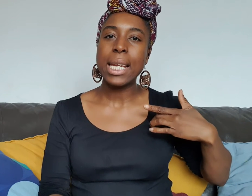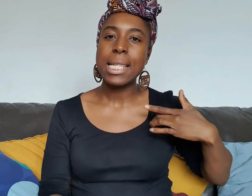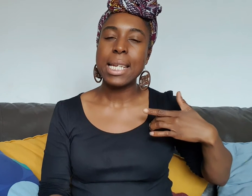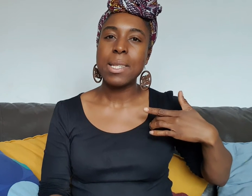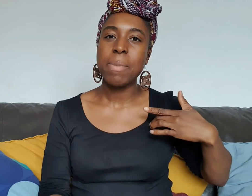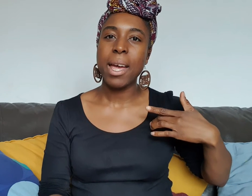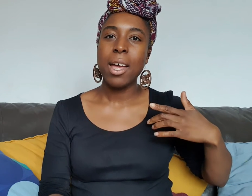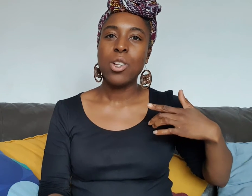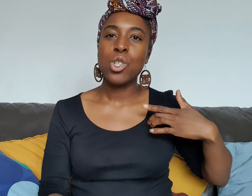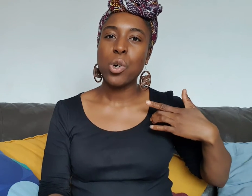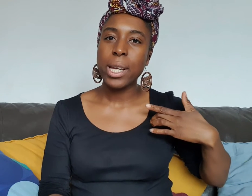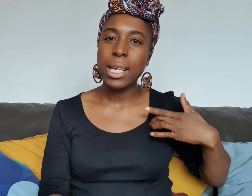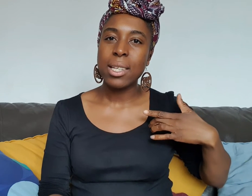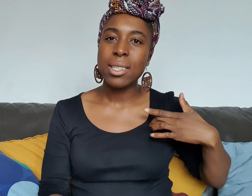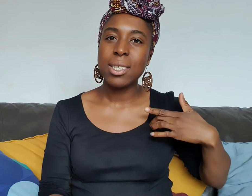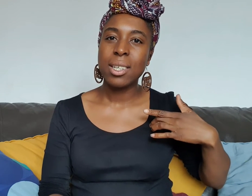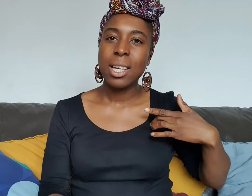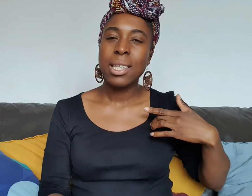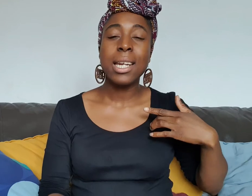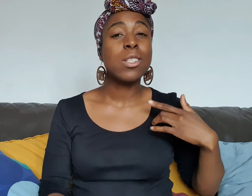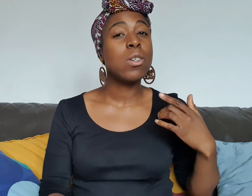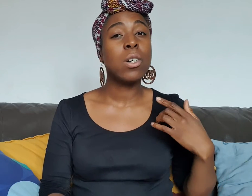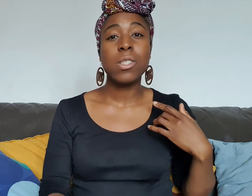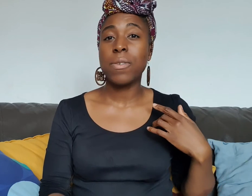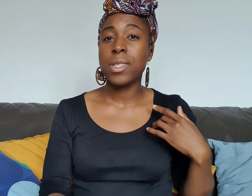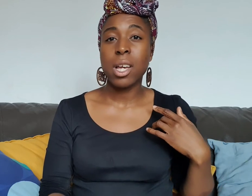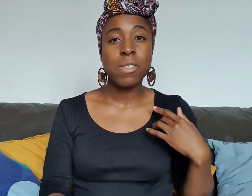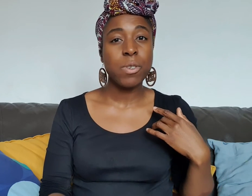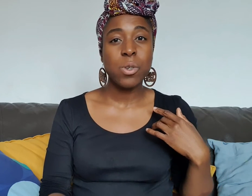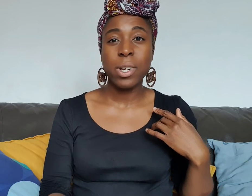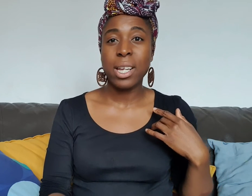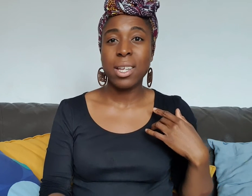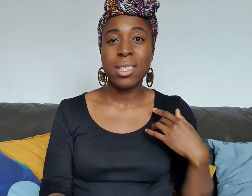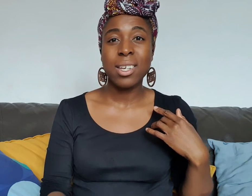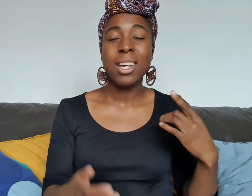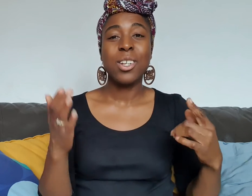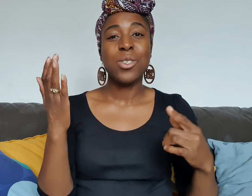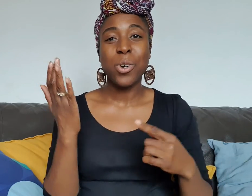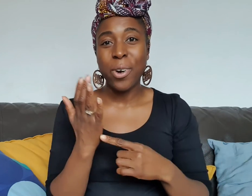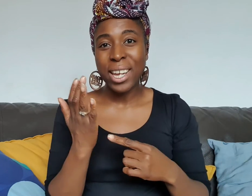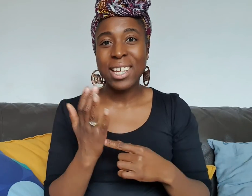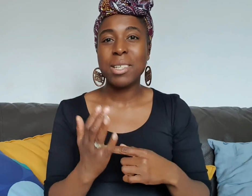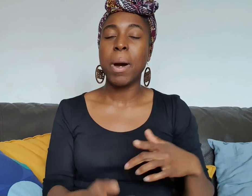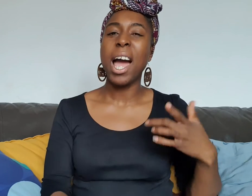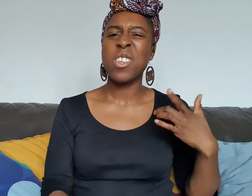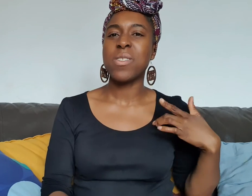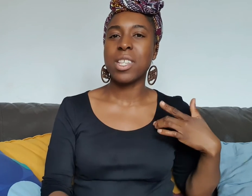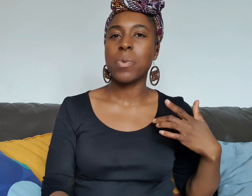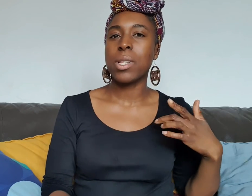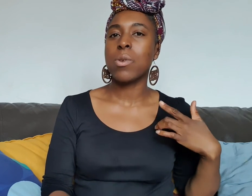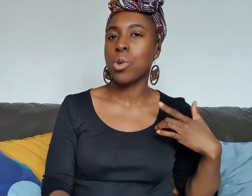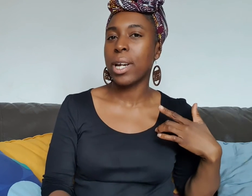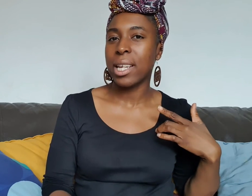it a little bit. Toilet. Now there's lots of signs for toilet. Toilet. But I use this one. So toilet.